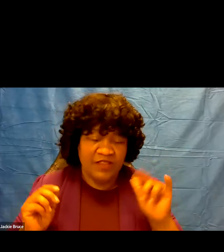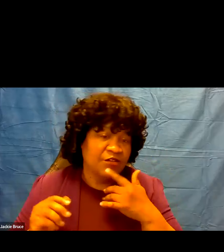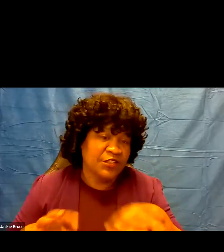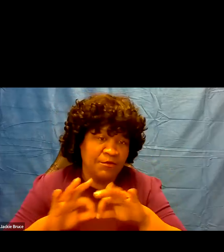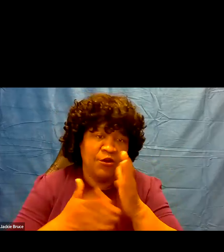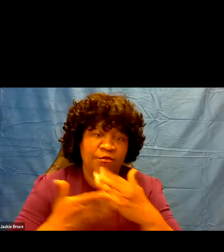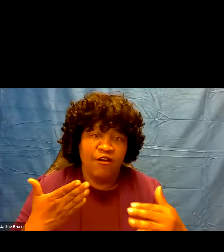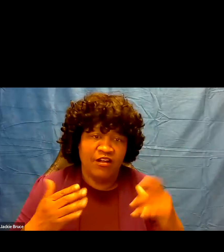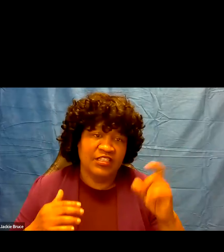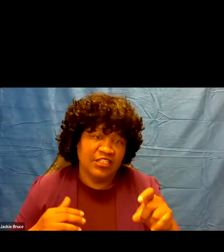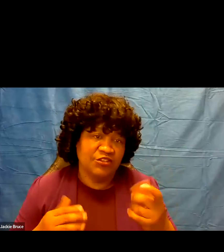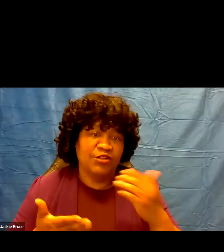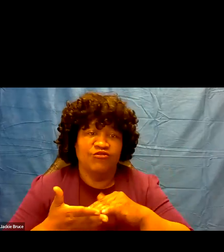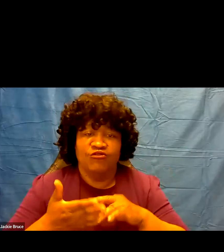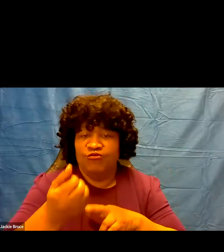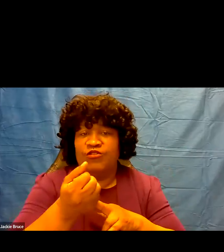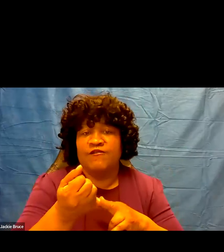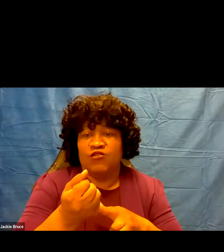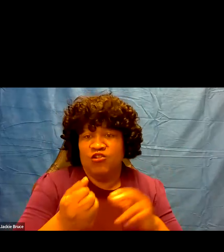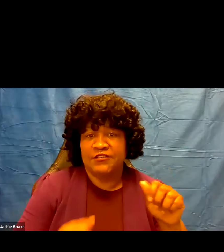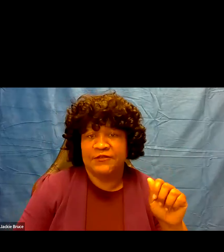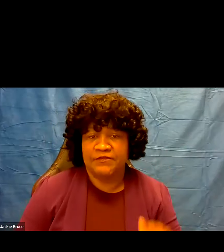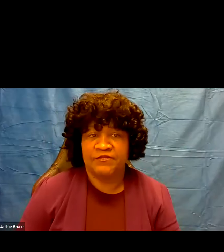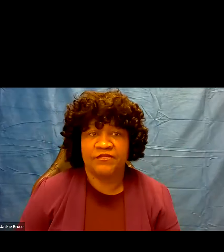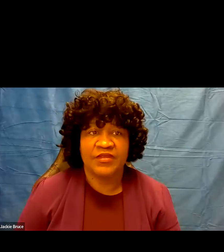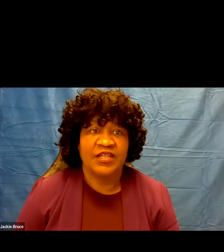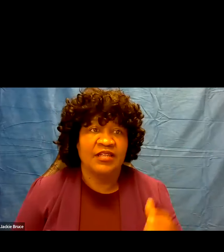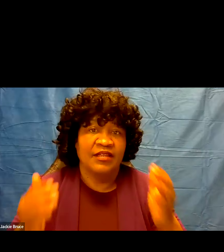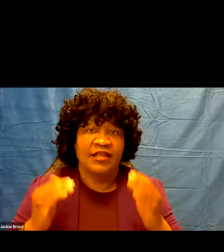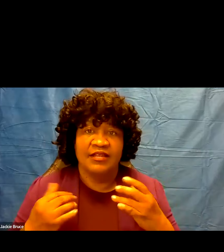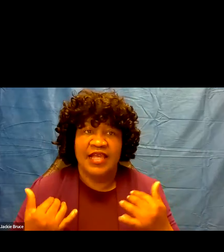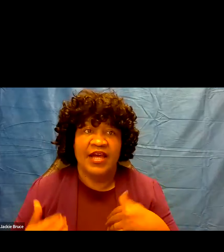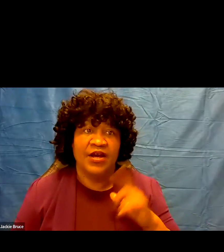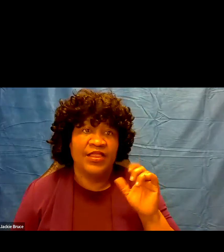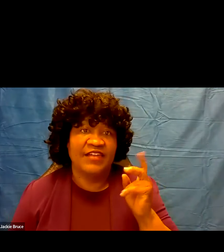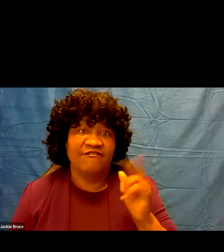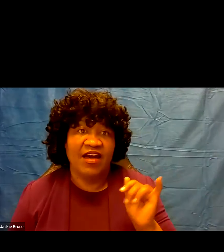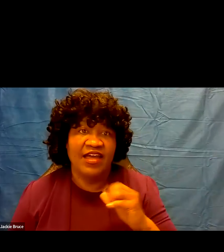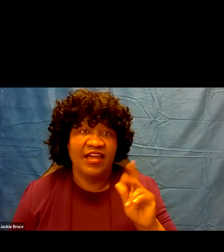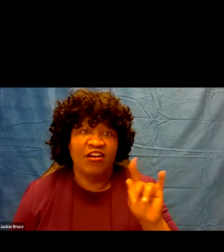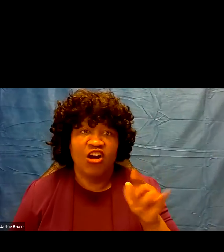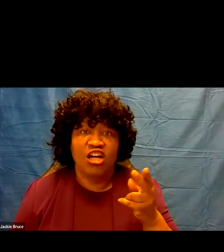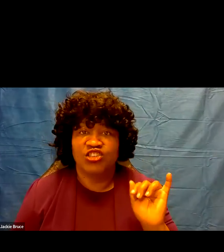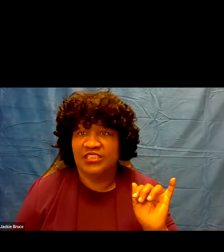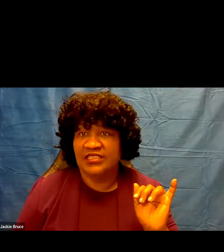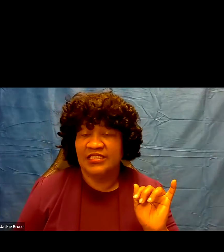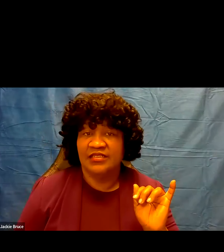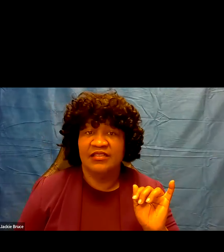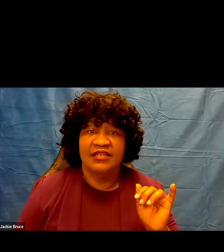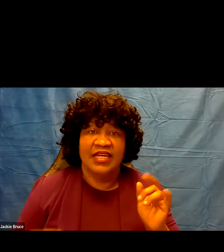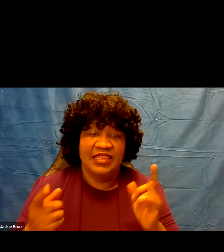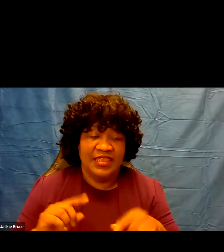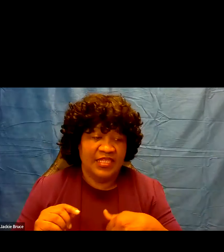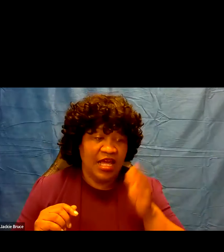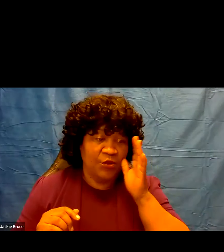part of the point that needs to be reinforced. Let's see, I have Levi and then Kashi, and then I'm going to go